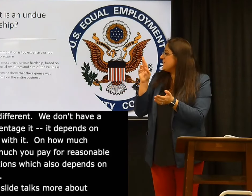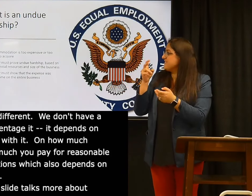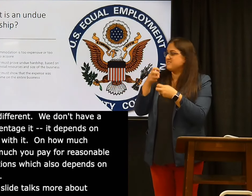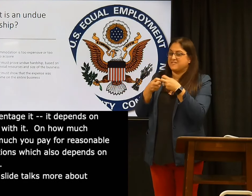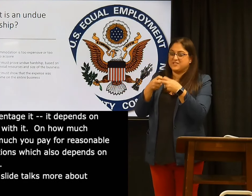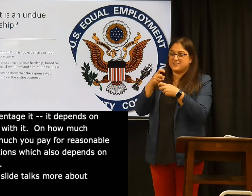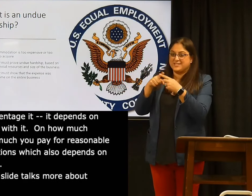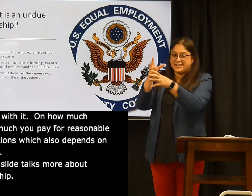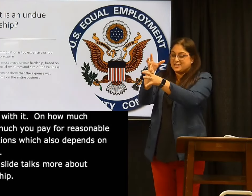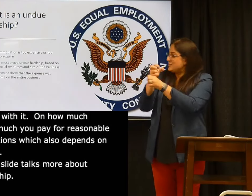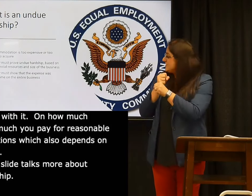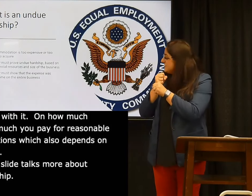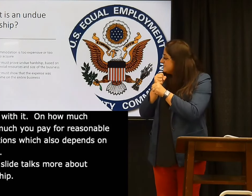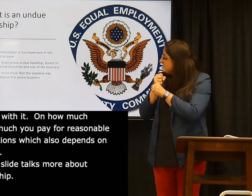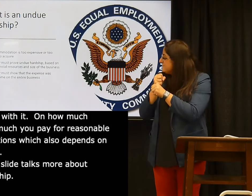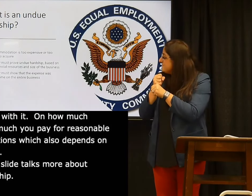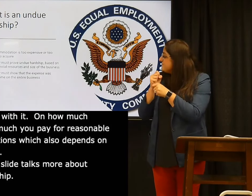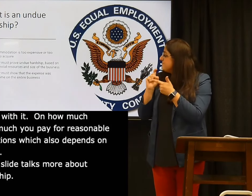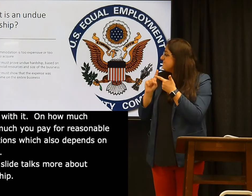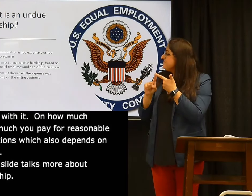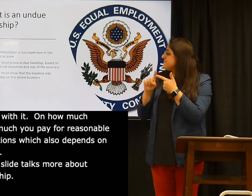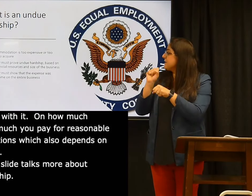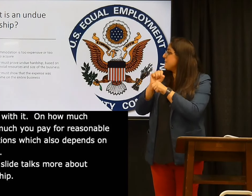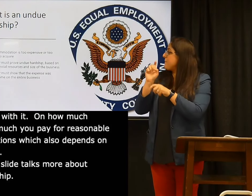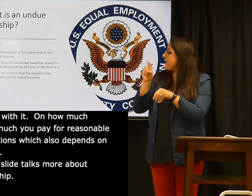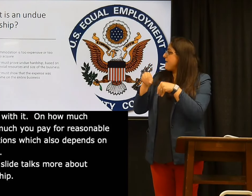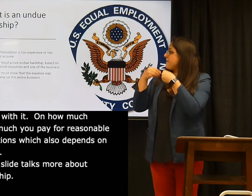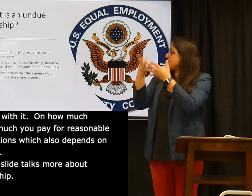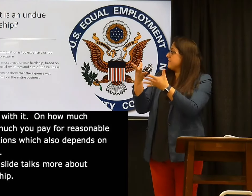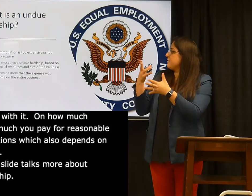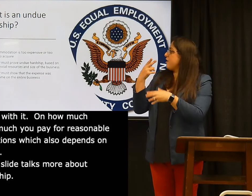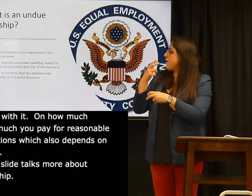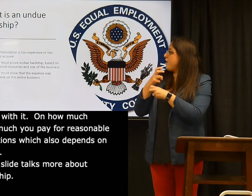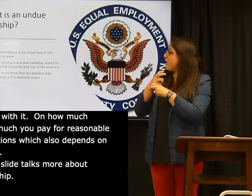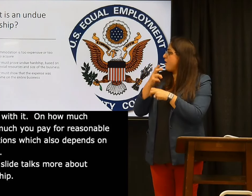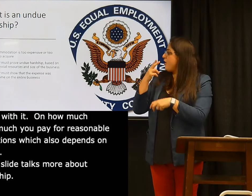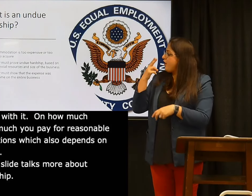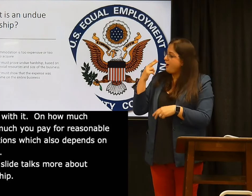So they'll say accommodation is too expensive, too difficult to acquire.